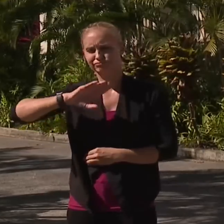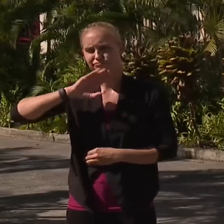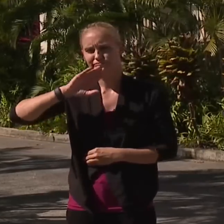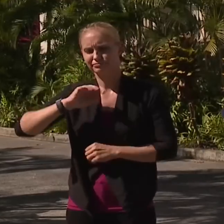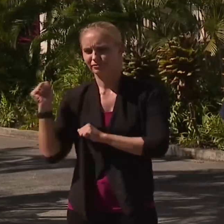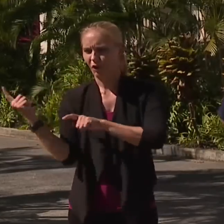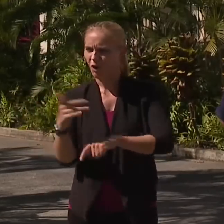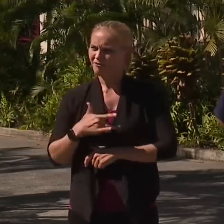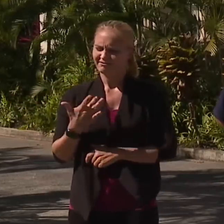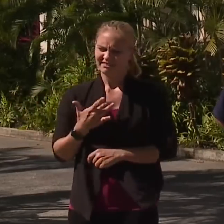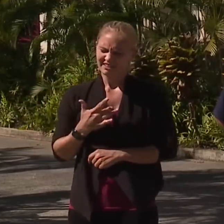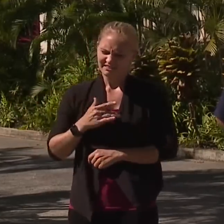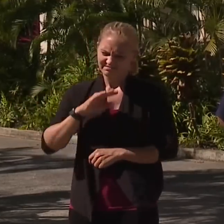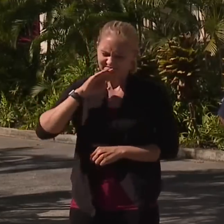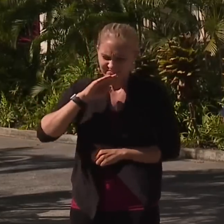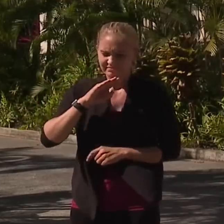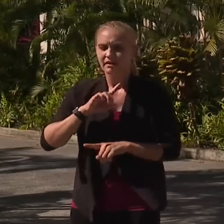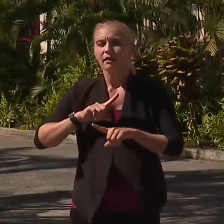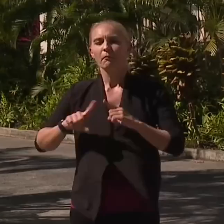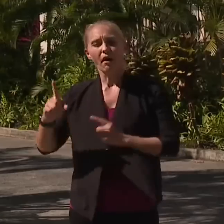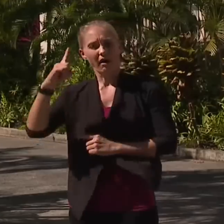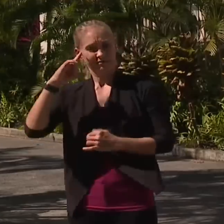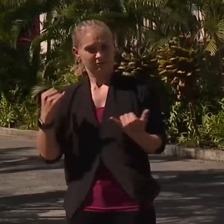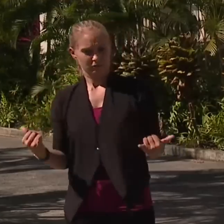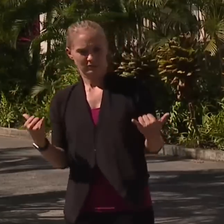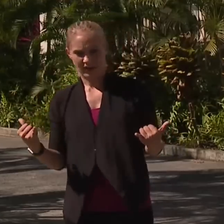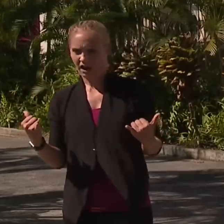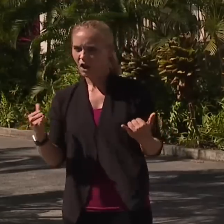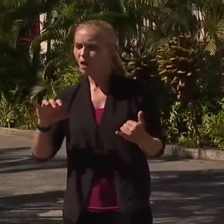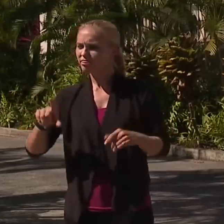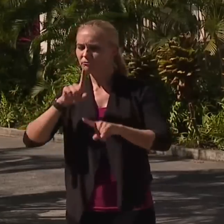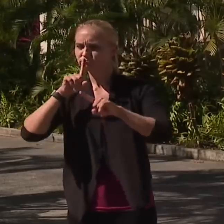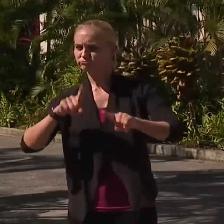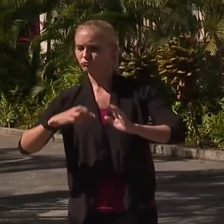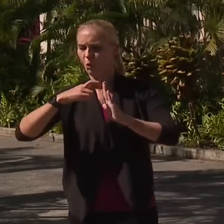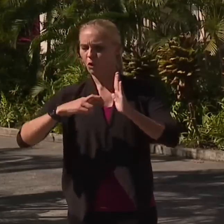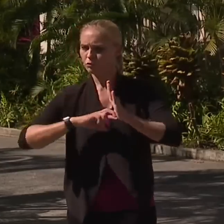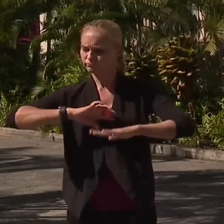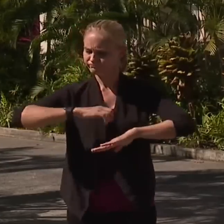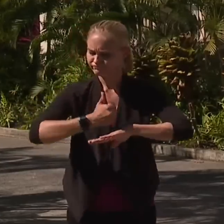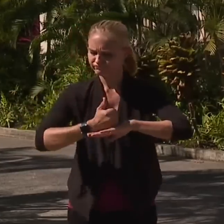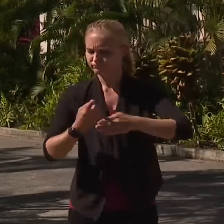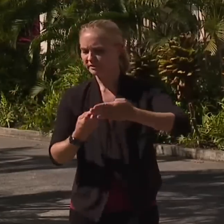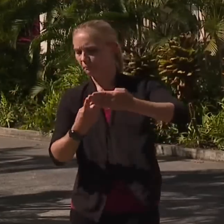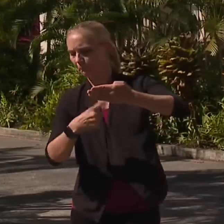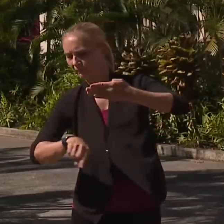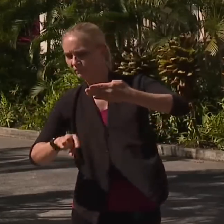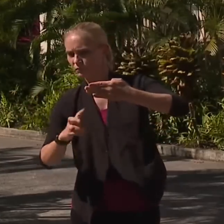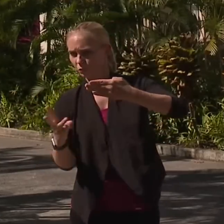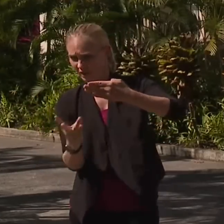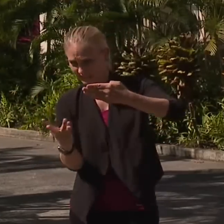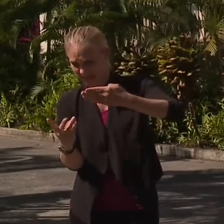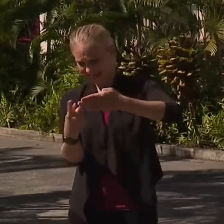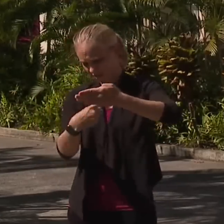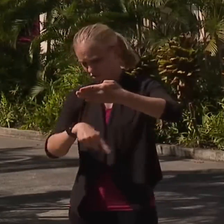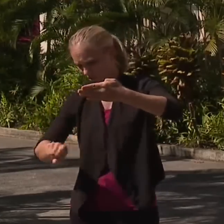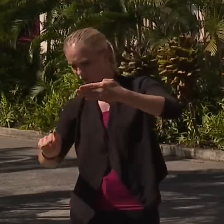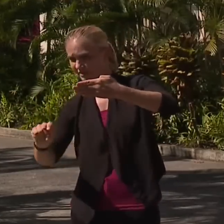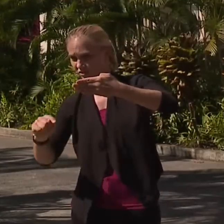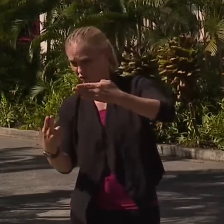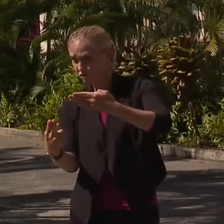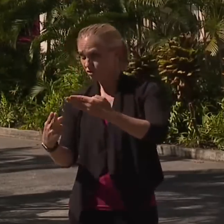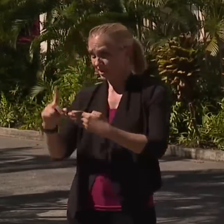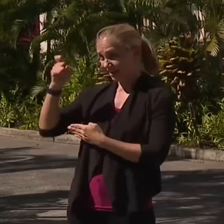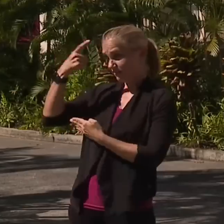everybody. But I think at this point we keep the order in place until next Wednesday. And on Thursday of next week, should we get approval